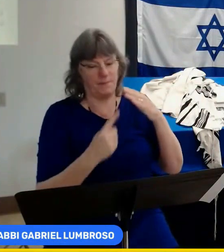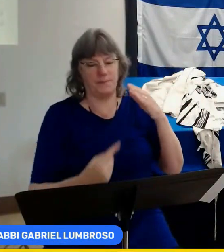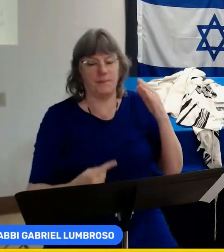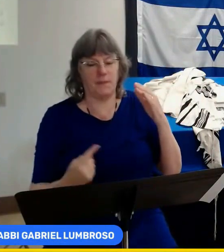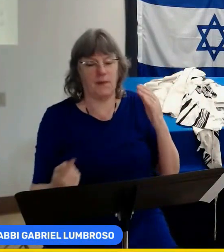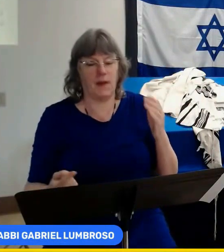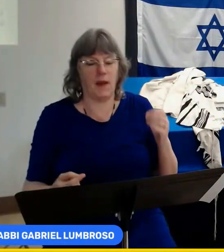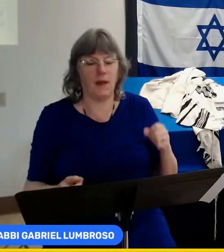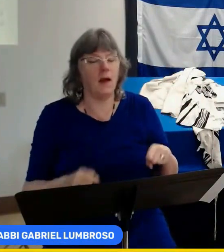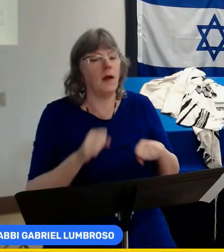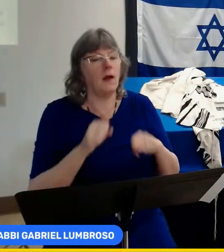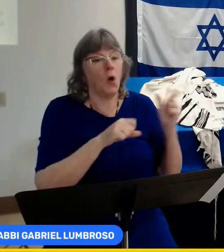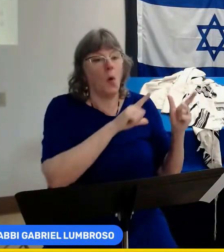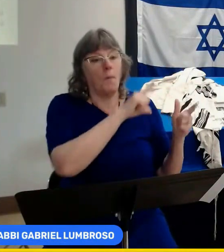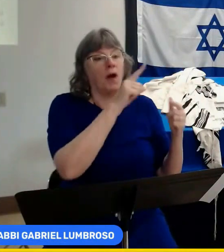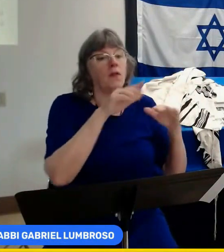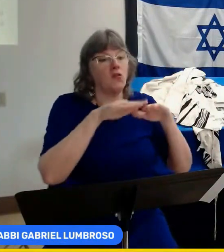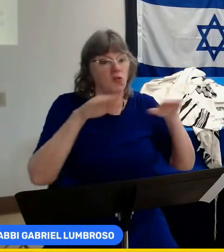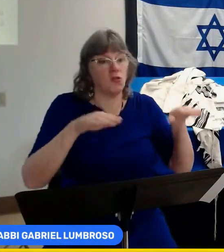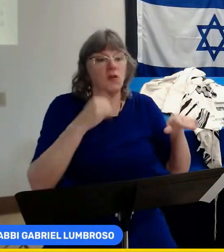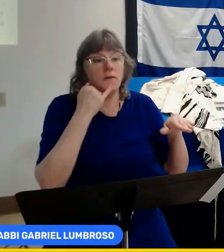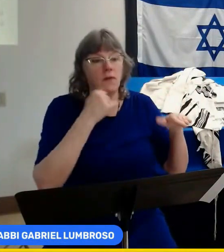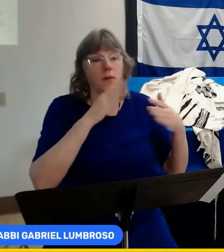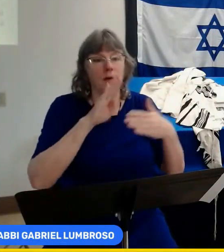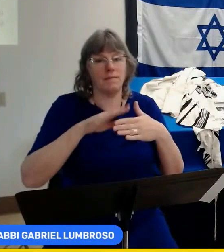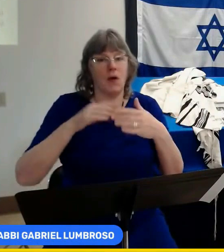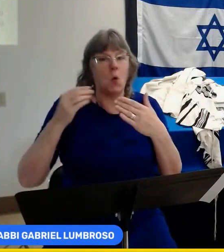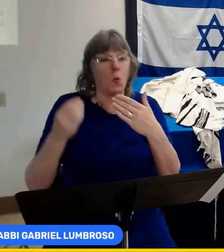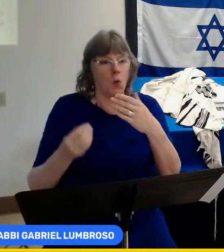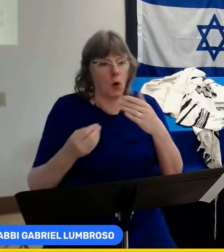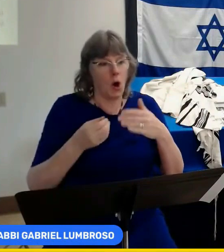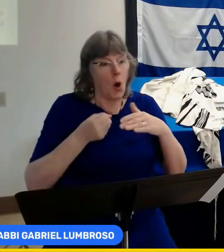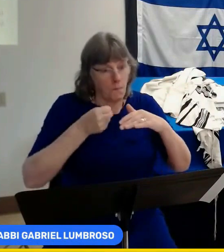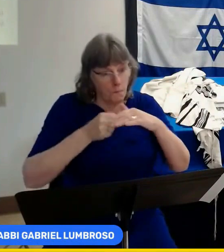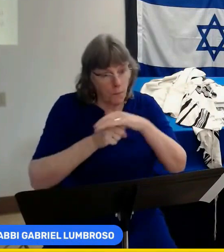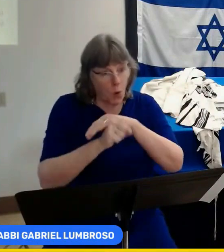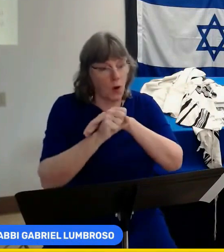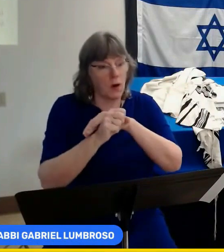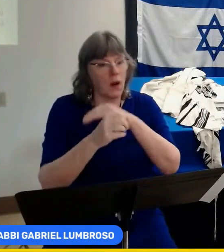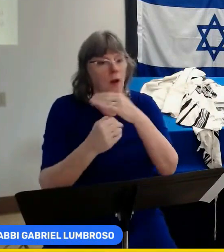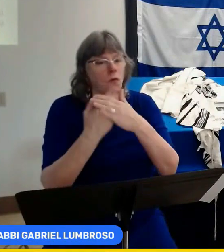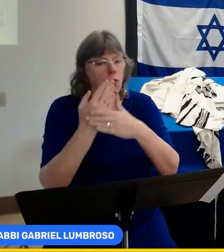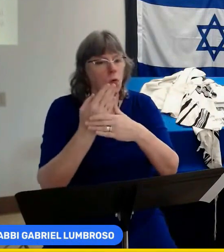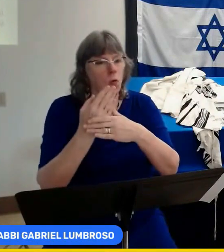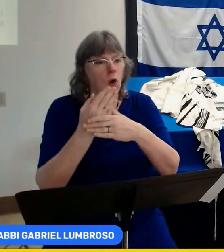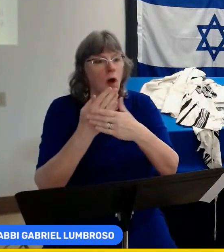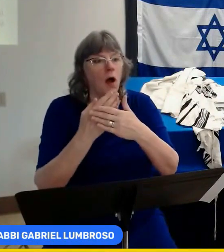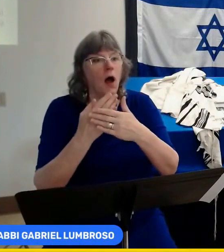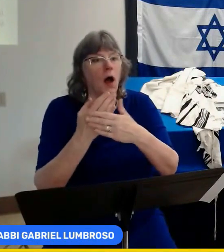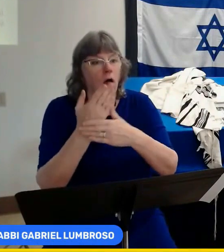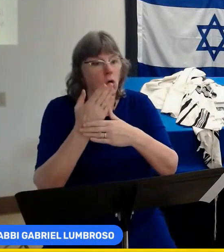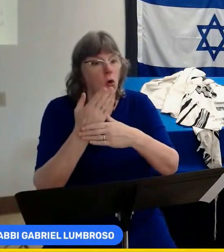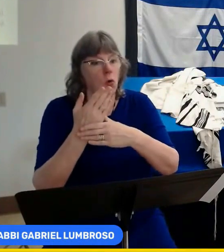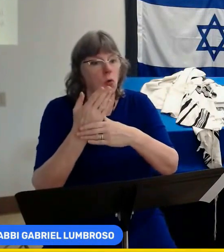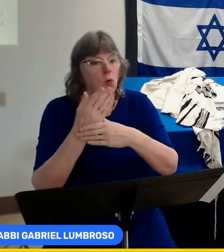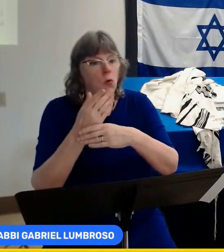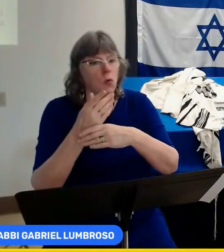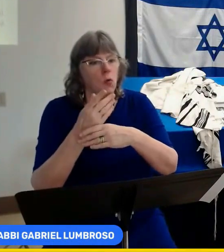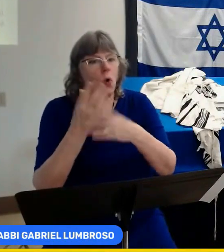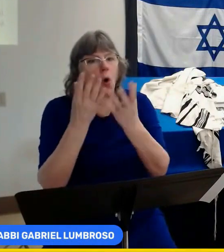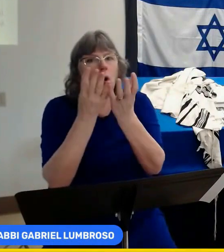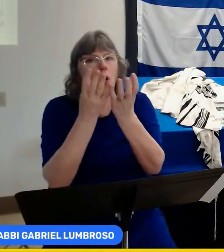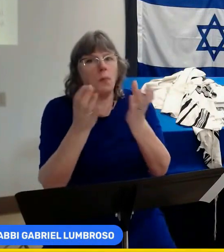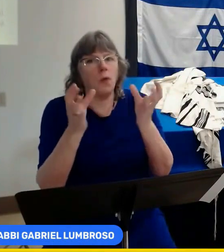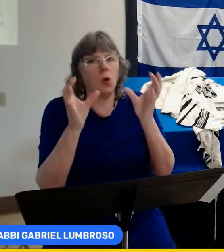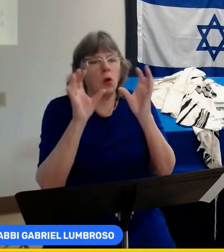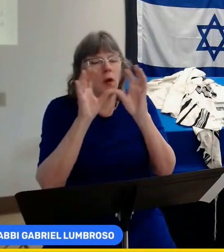were born into the nation of Israel at that very moment. And it says, "And the people believed in God and in